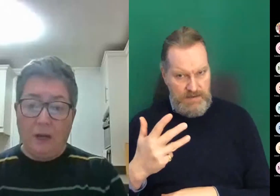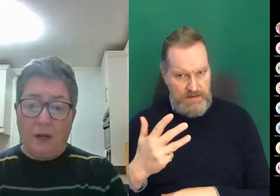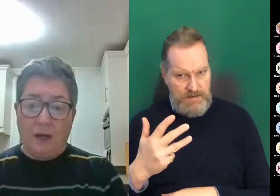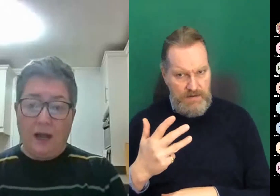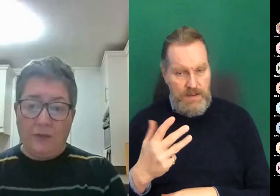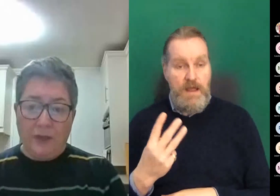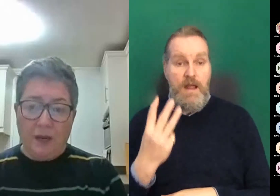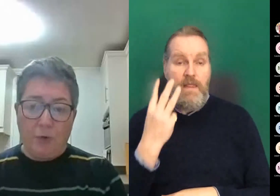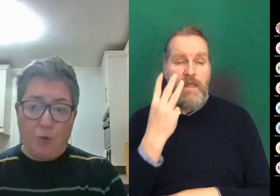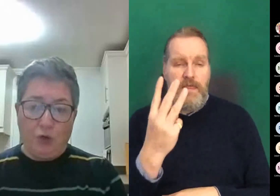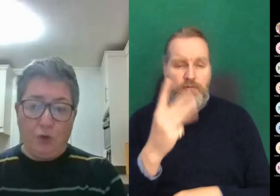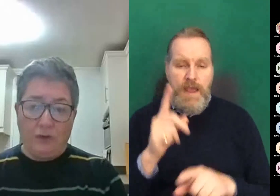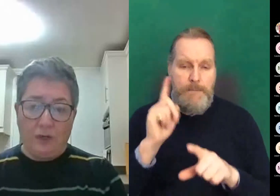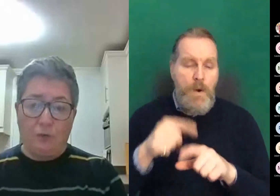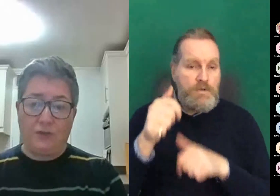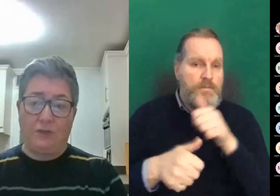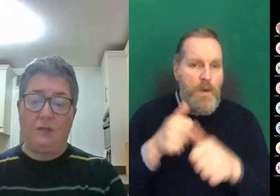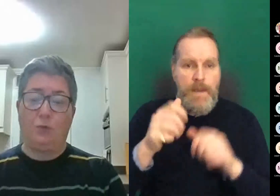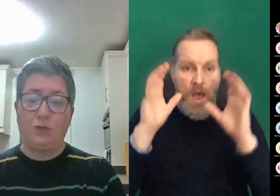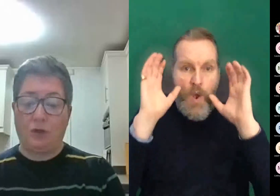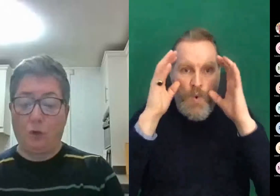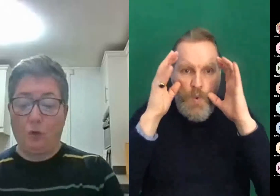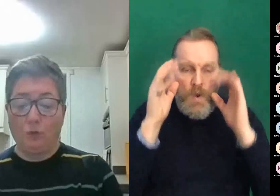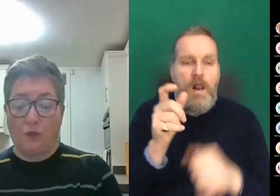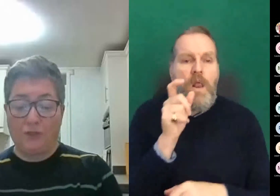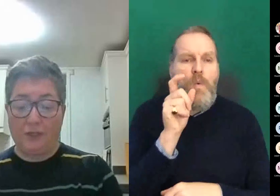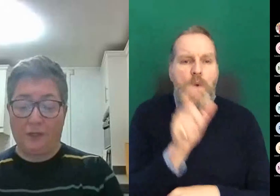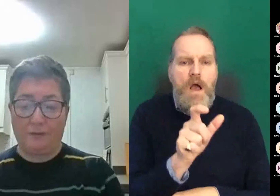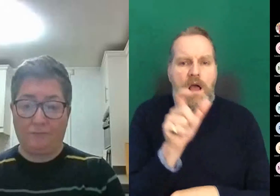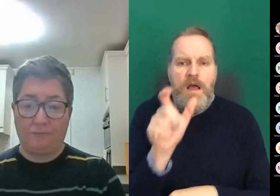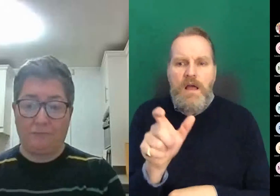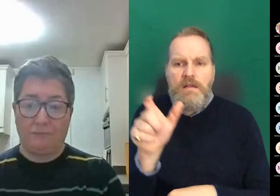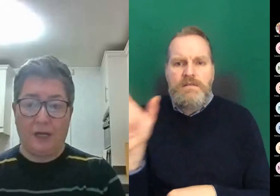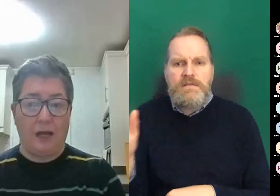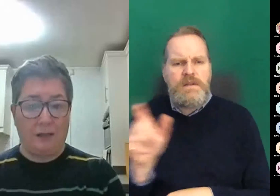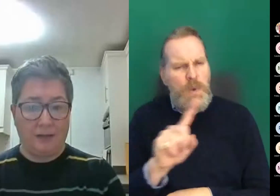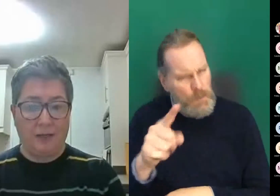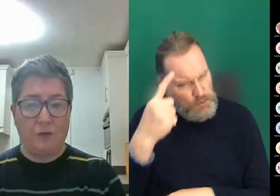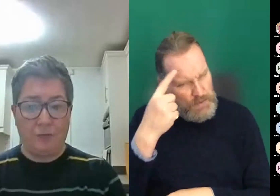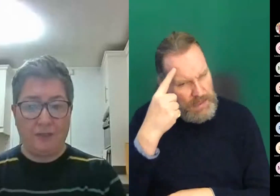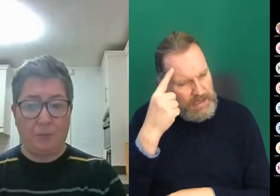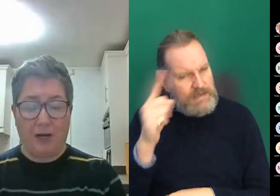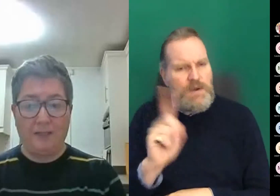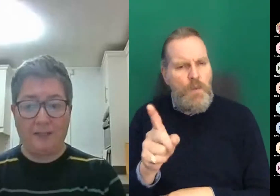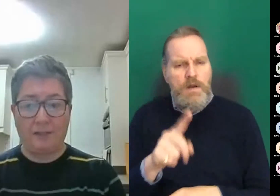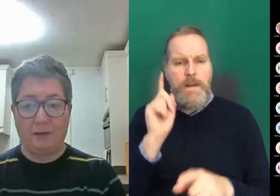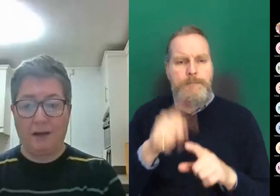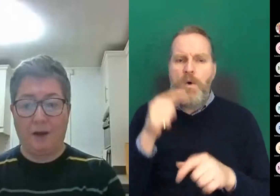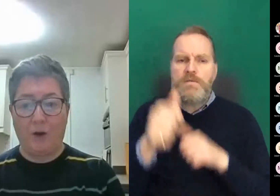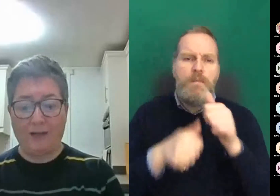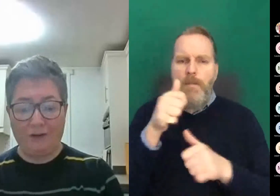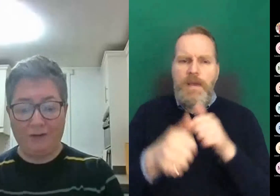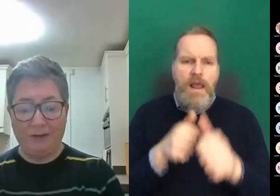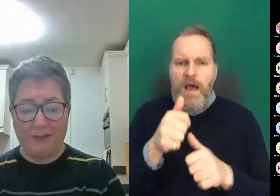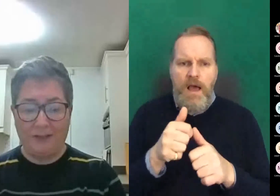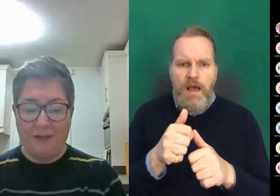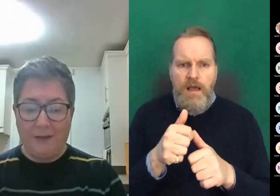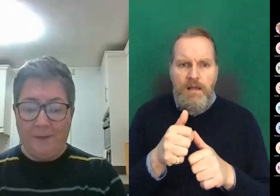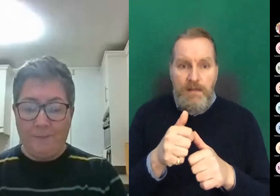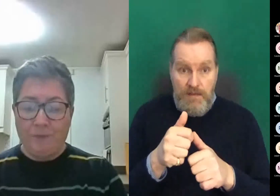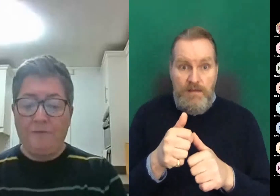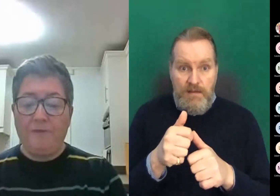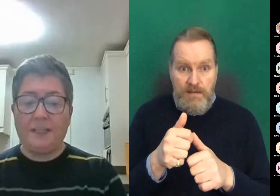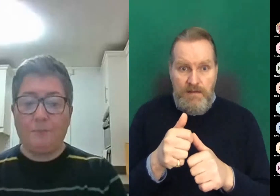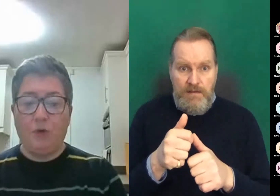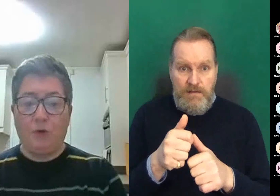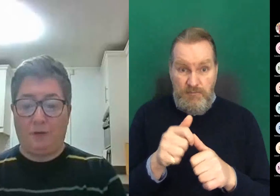words. Have a think about what you think those 3 most Googled words are. I think you'll be surprised at how accurate you